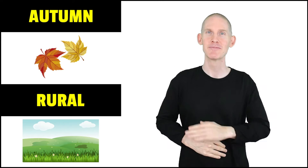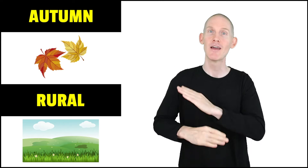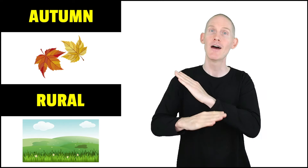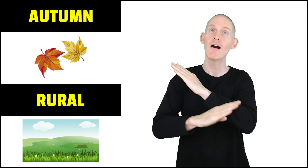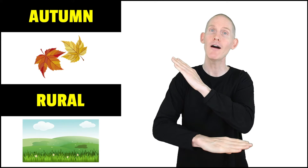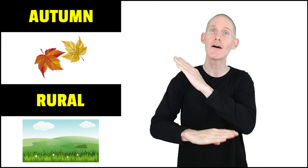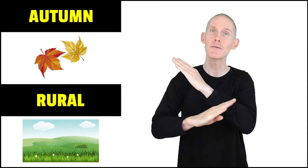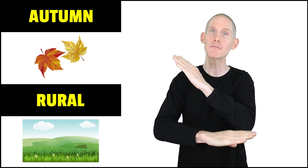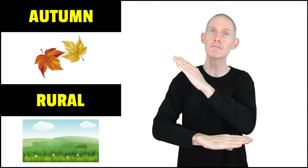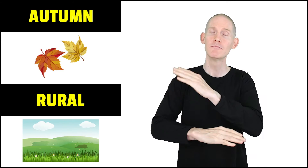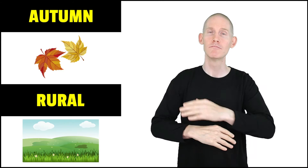Autumn,